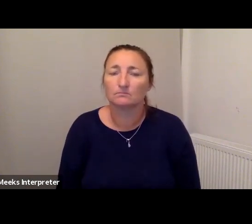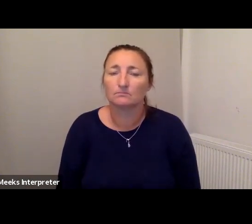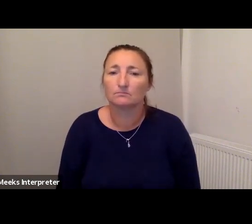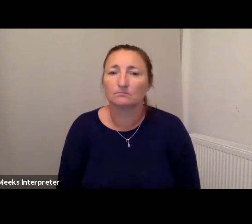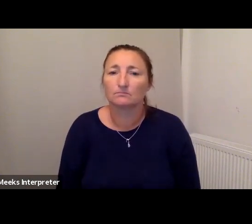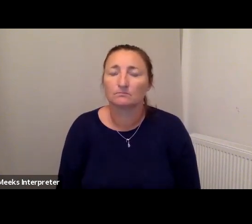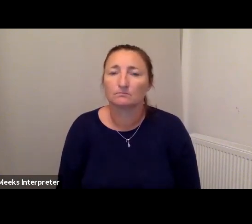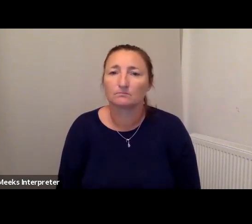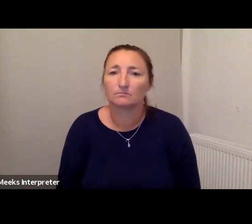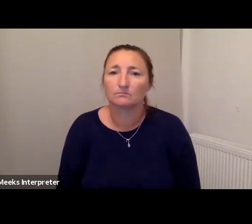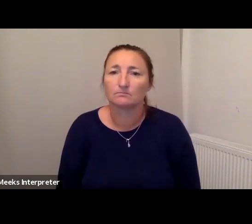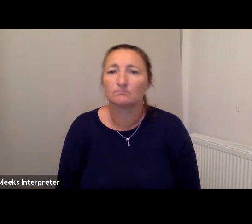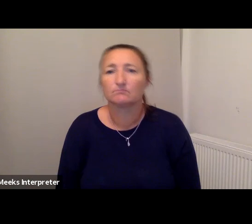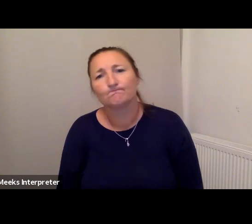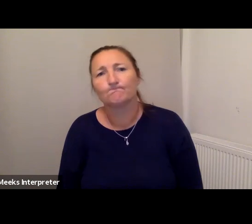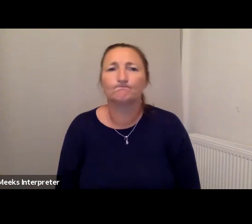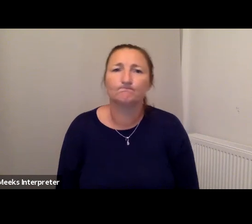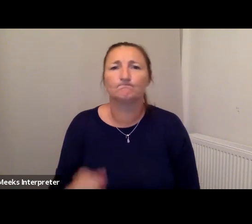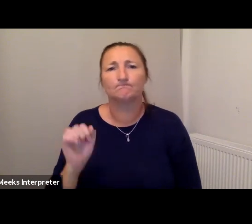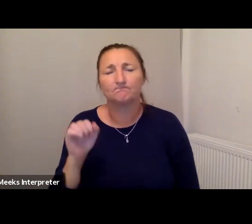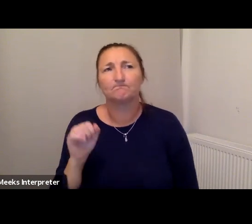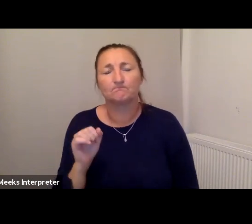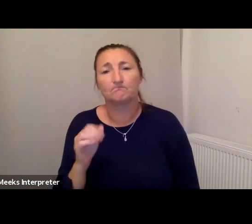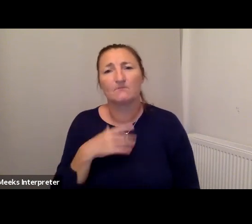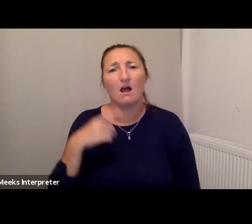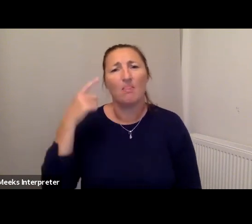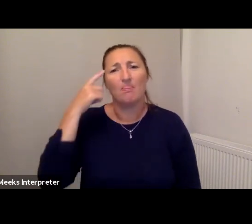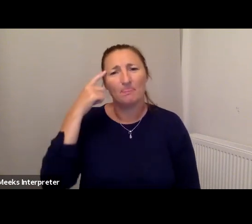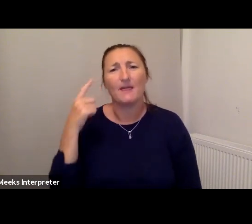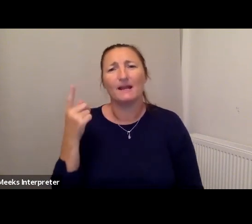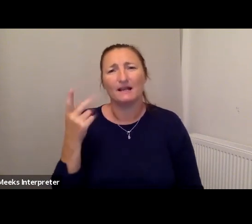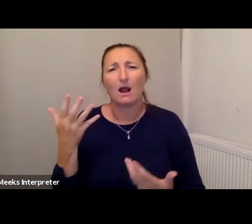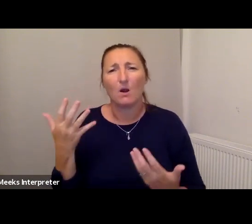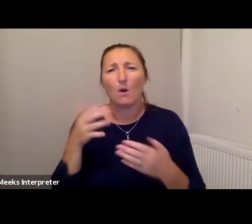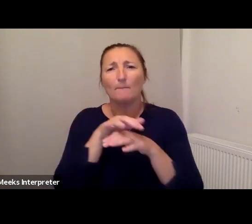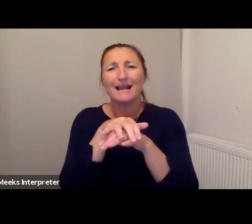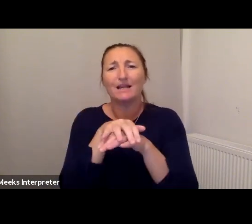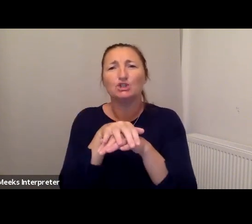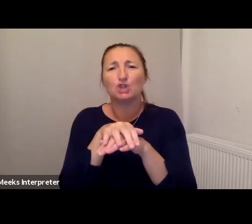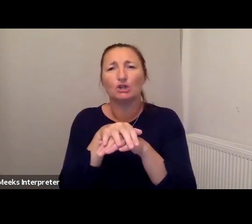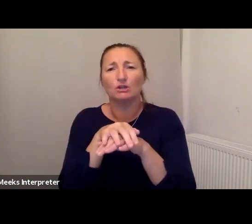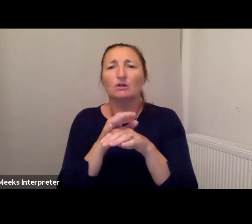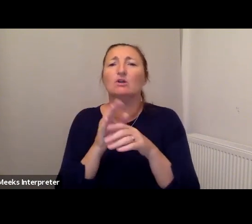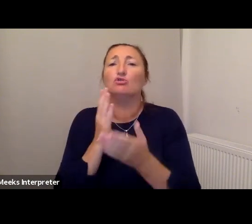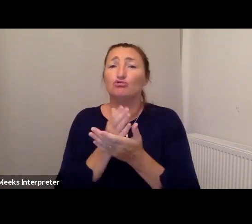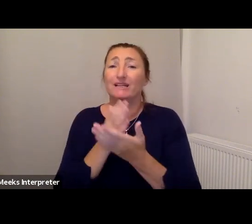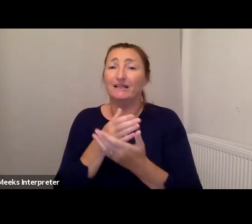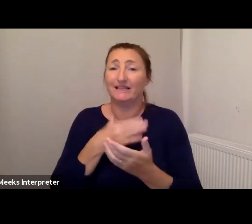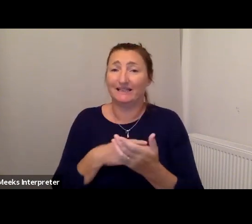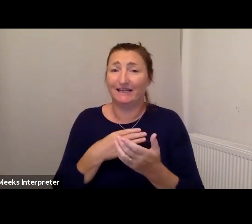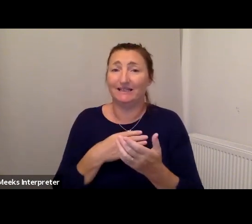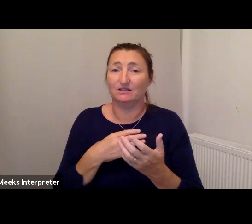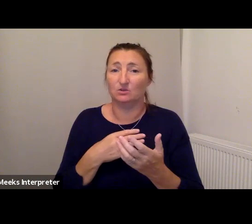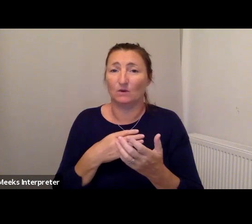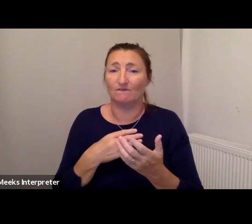Yeah, I think like it is all about like a combination of overseas.